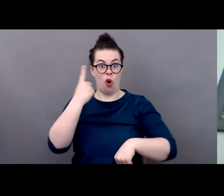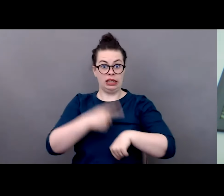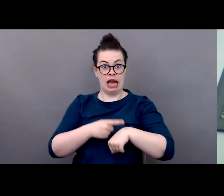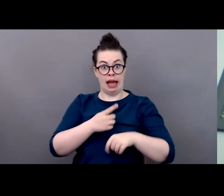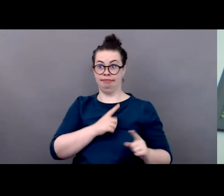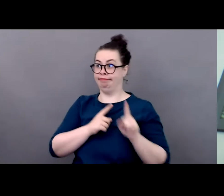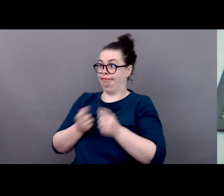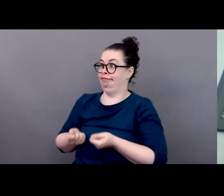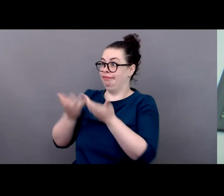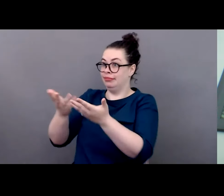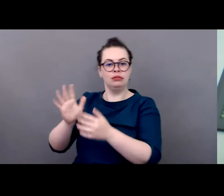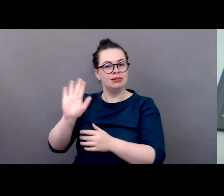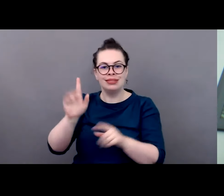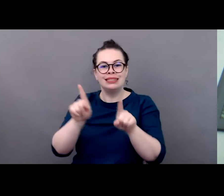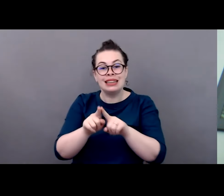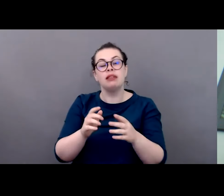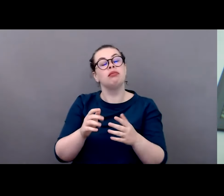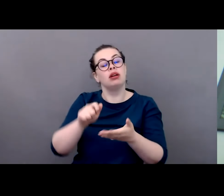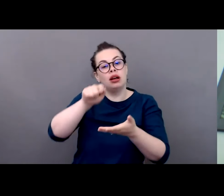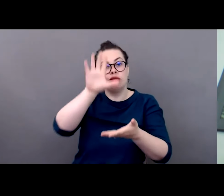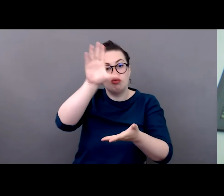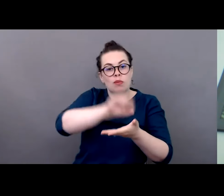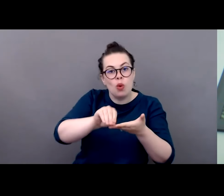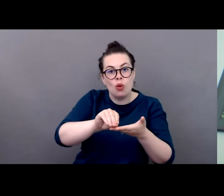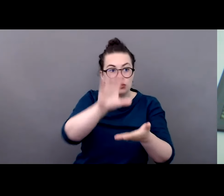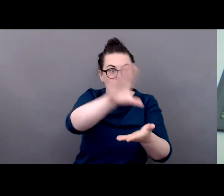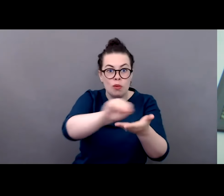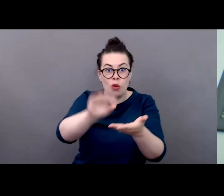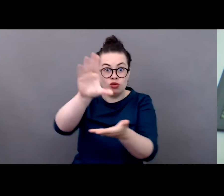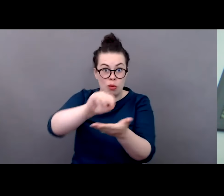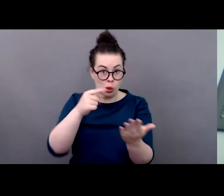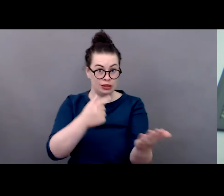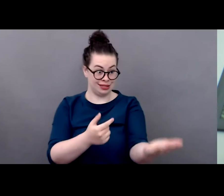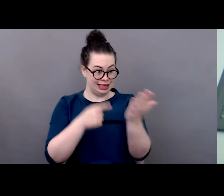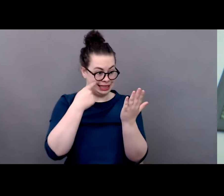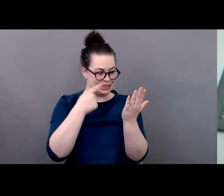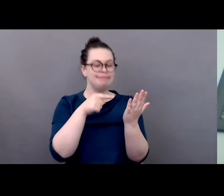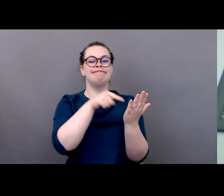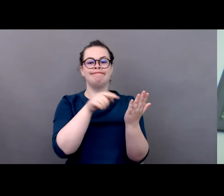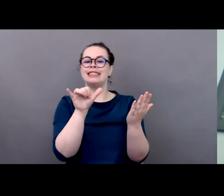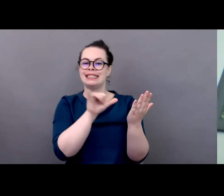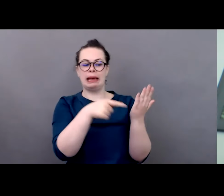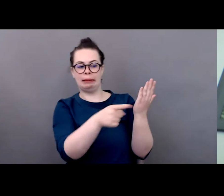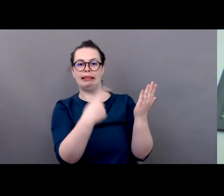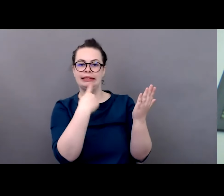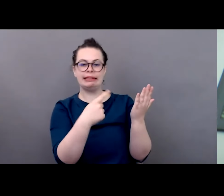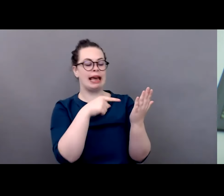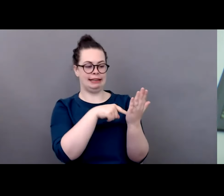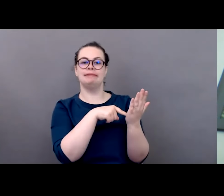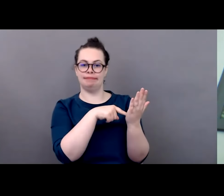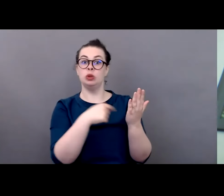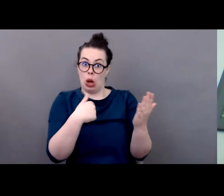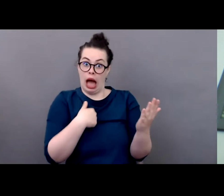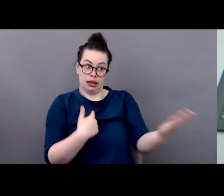by organizations and by umbrella organizations. So I was well informed for analyzing the official report, for raising